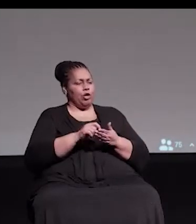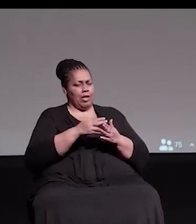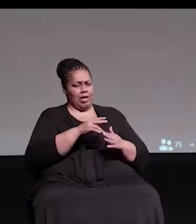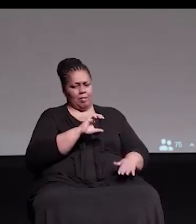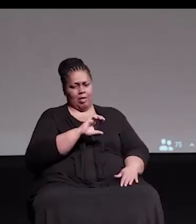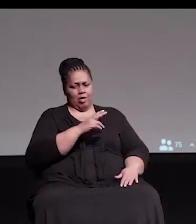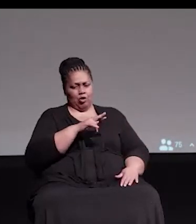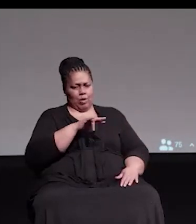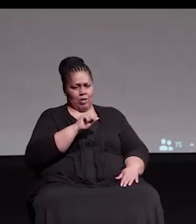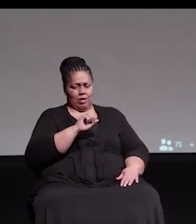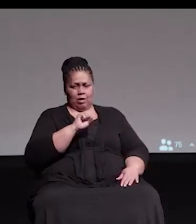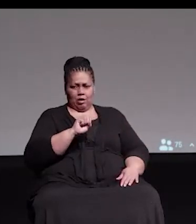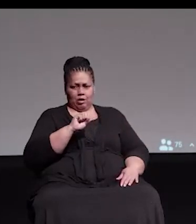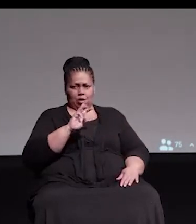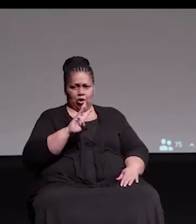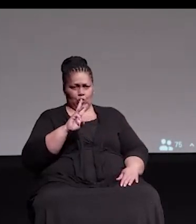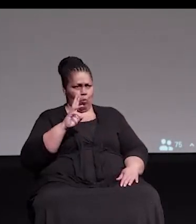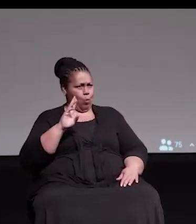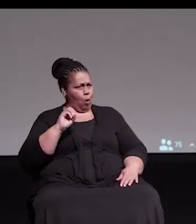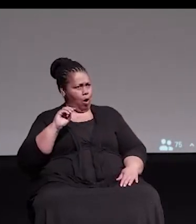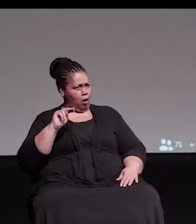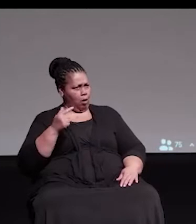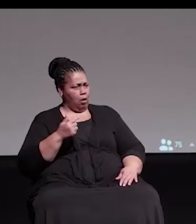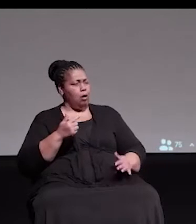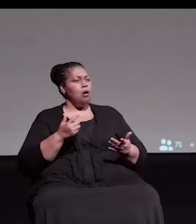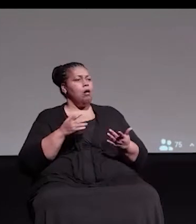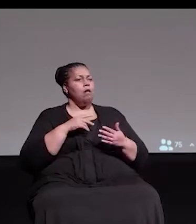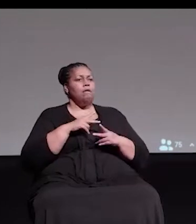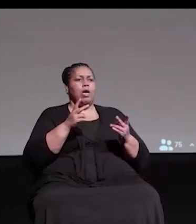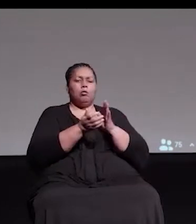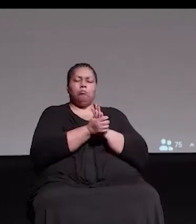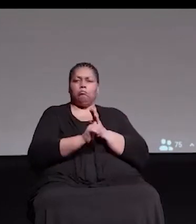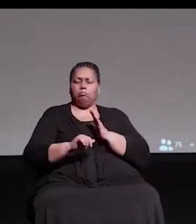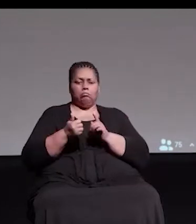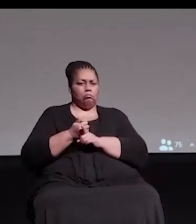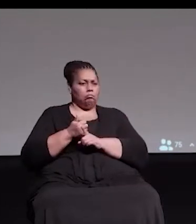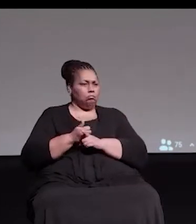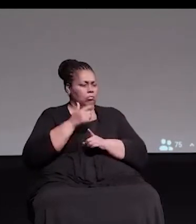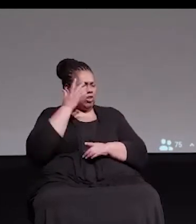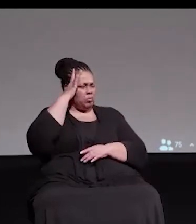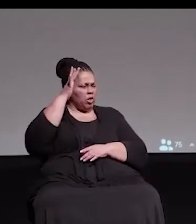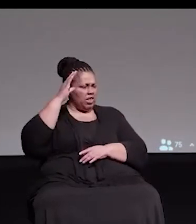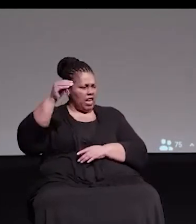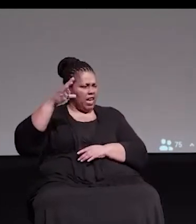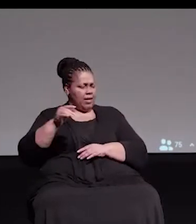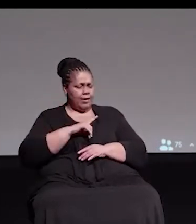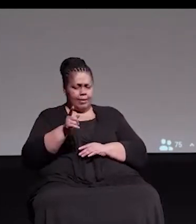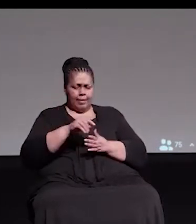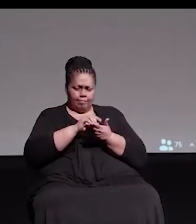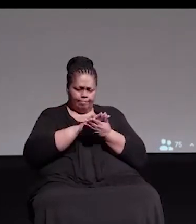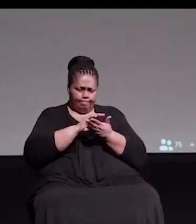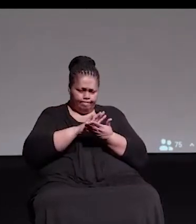Schwang, very talented, smart guy who had put together a fairly